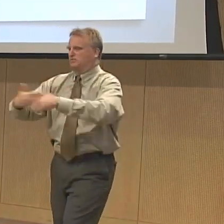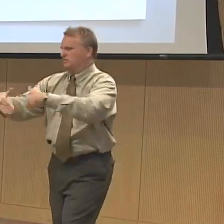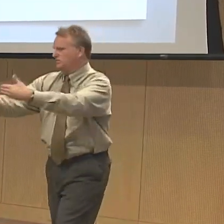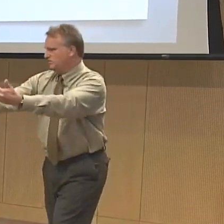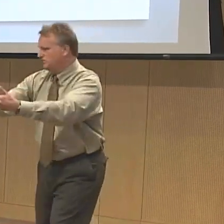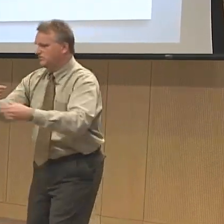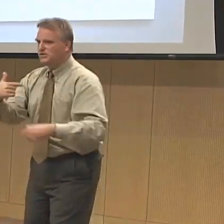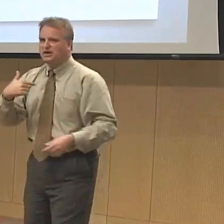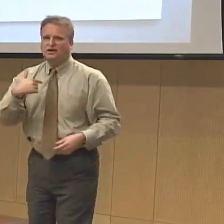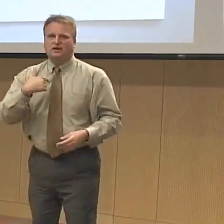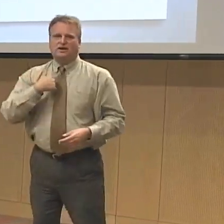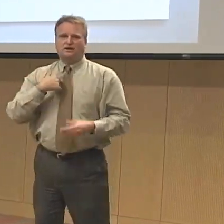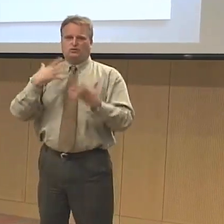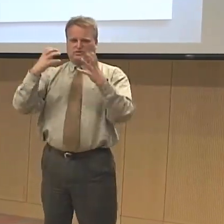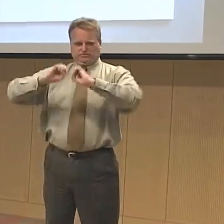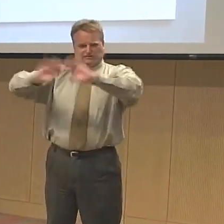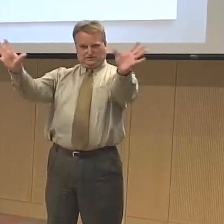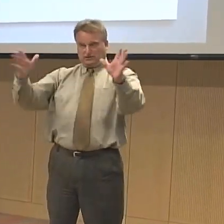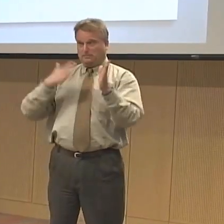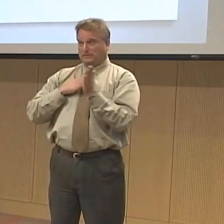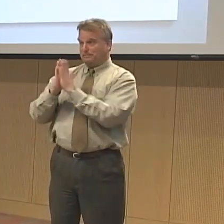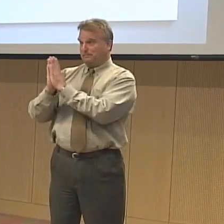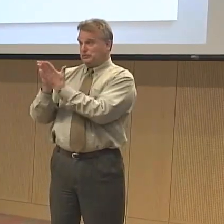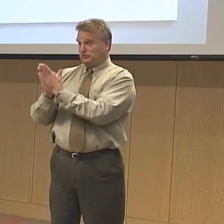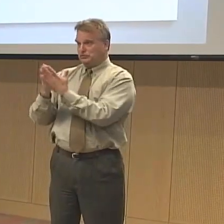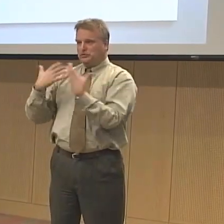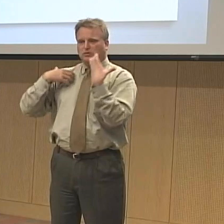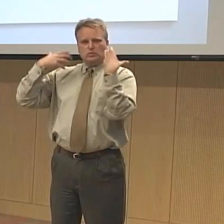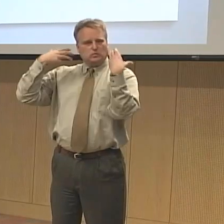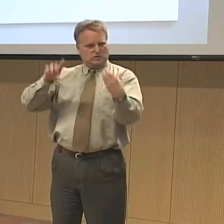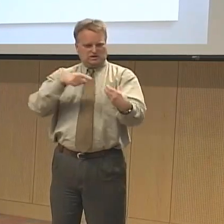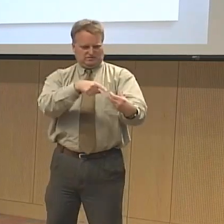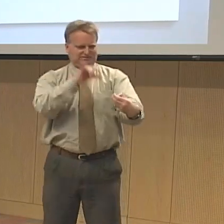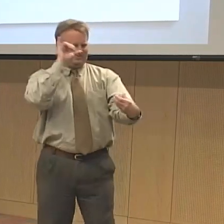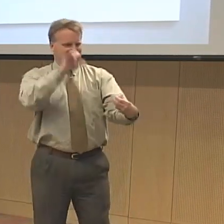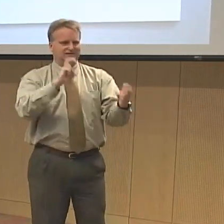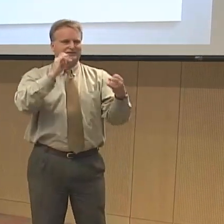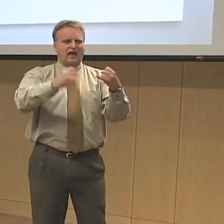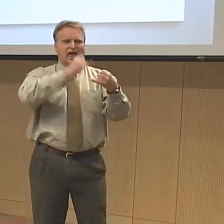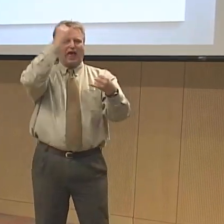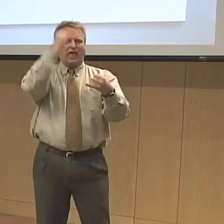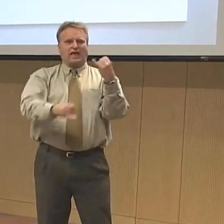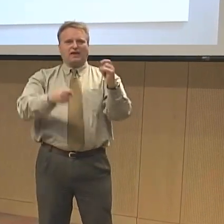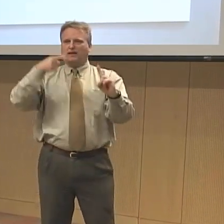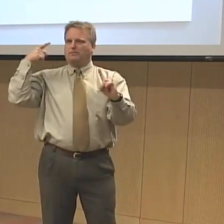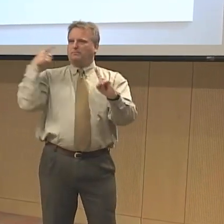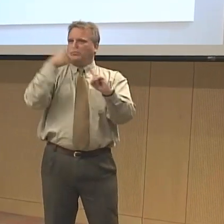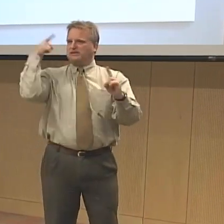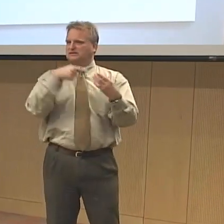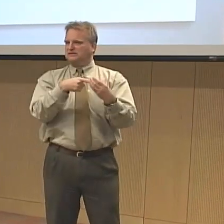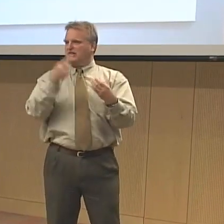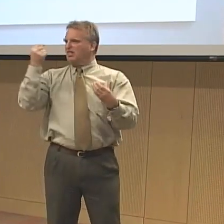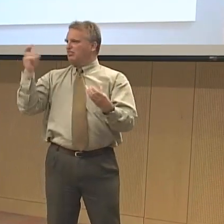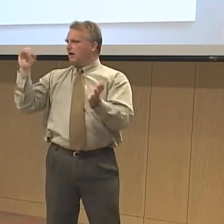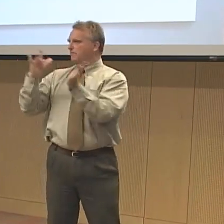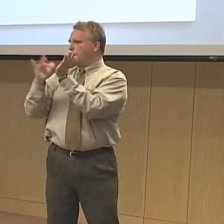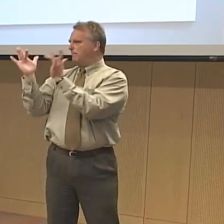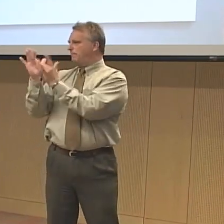Before I proceed, I want to clarify something about my book. I don't want this book to be an endpoint,